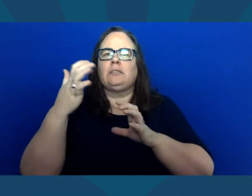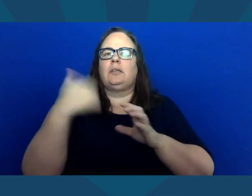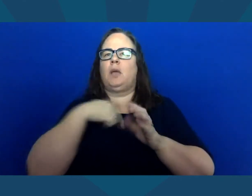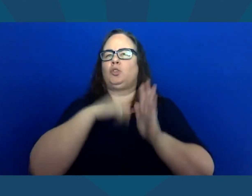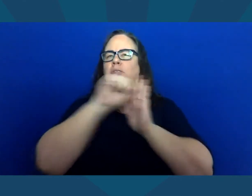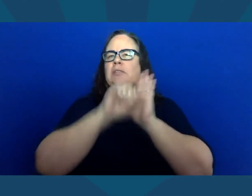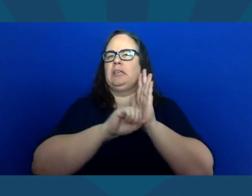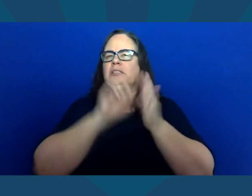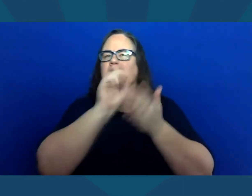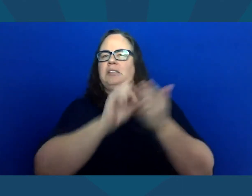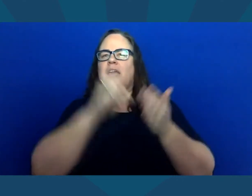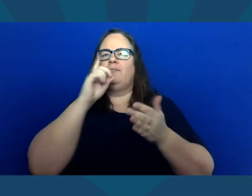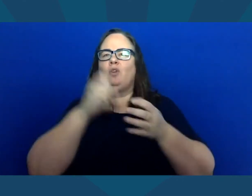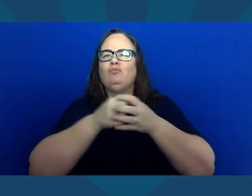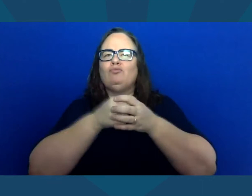designed for growth.